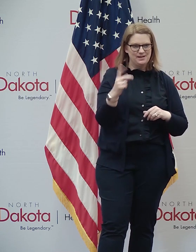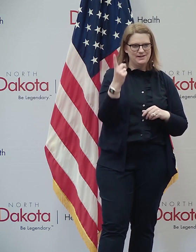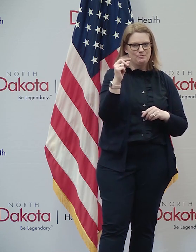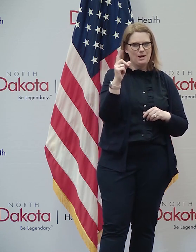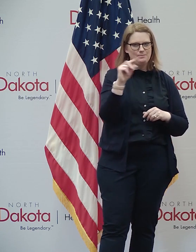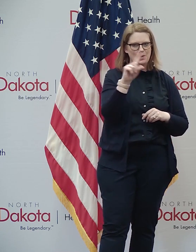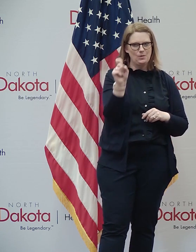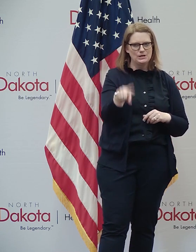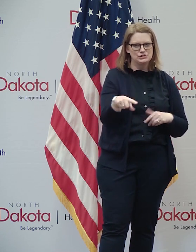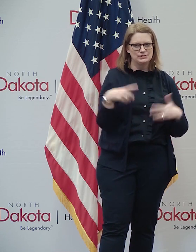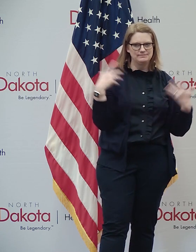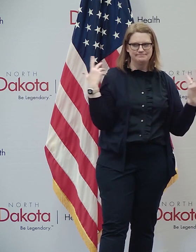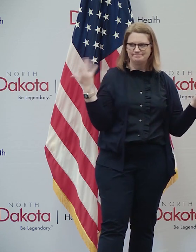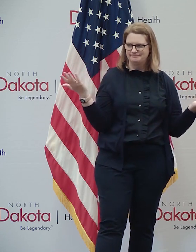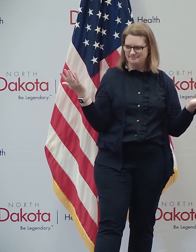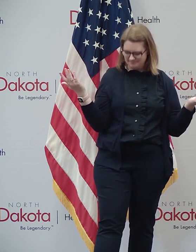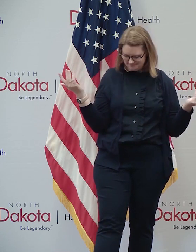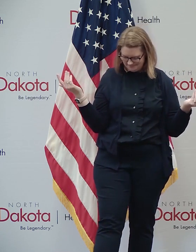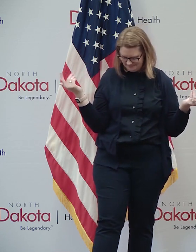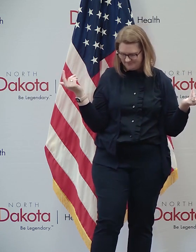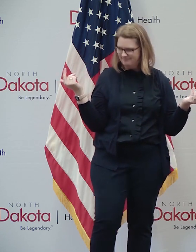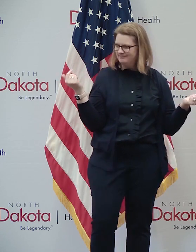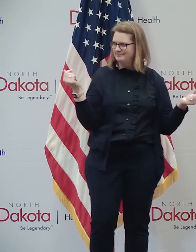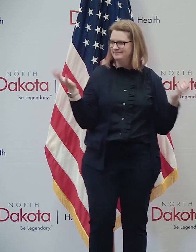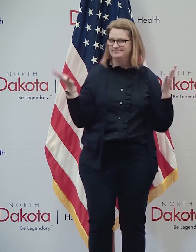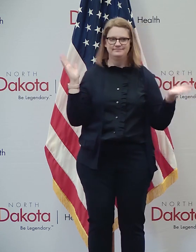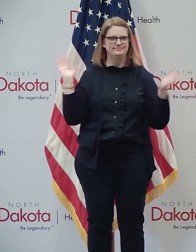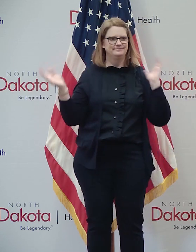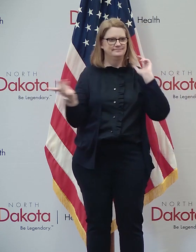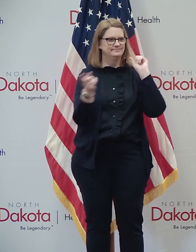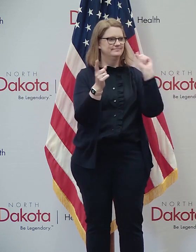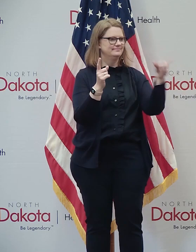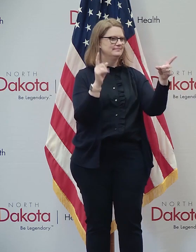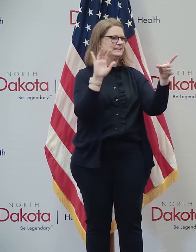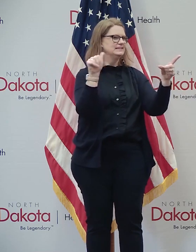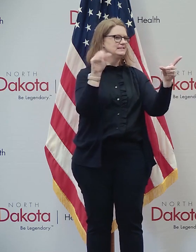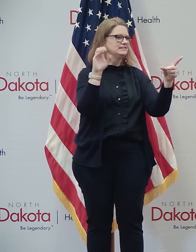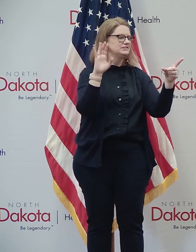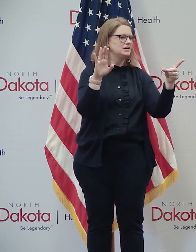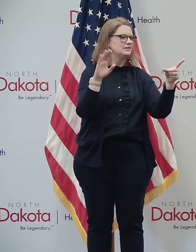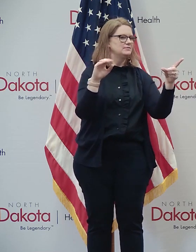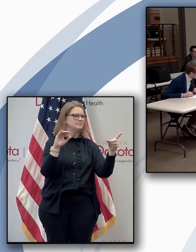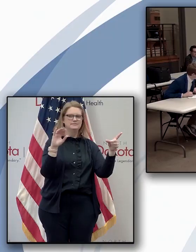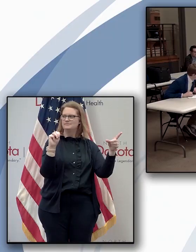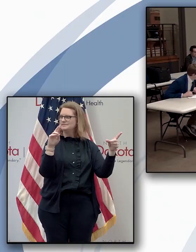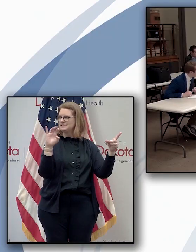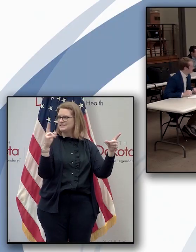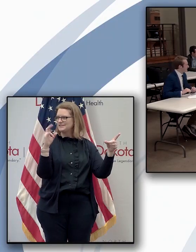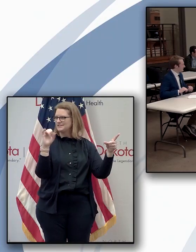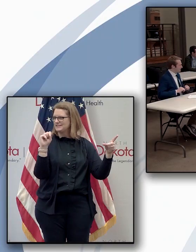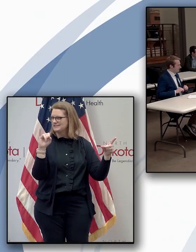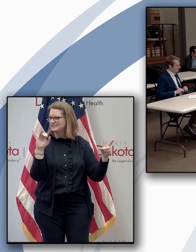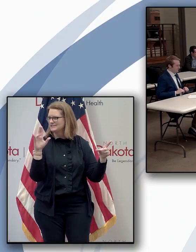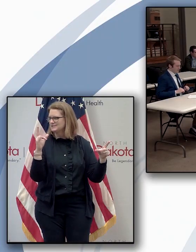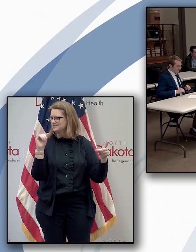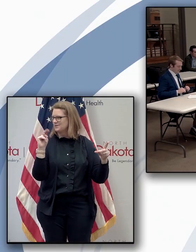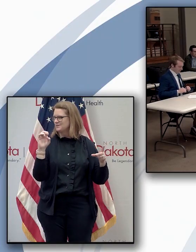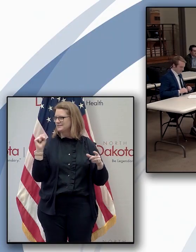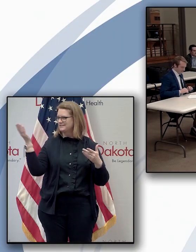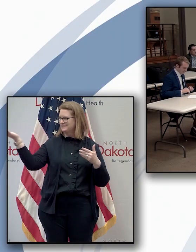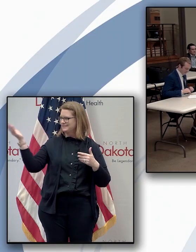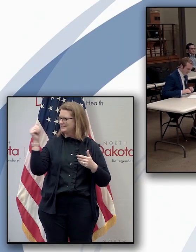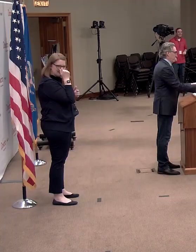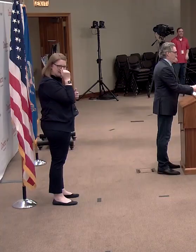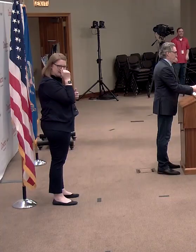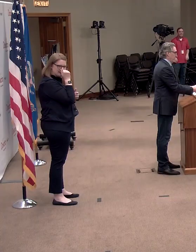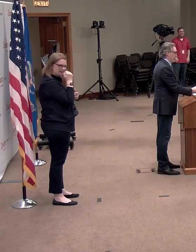out on my part. Okay, all right. Mike, do you have a question? Okay, he's trying to veto the last